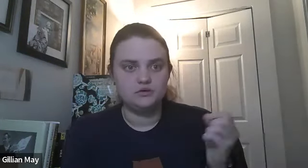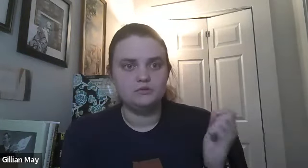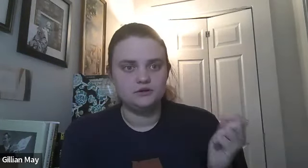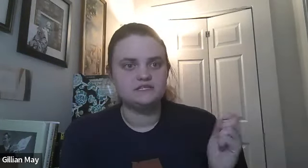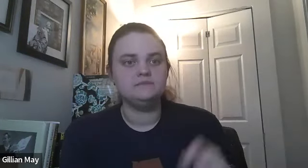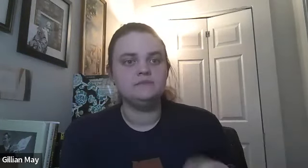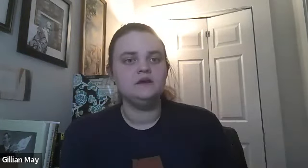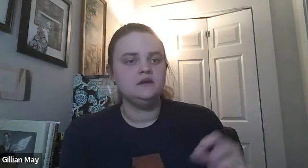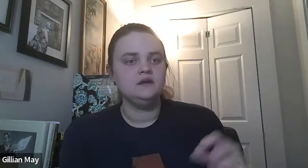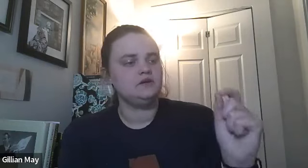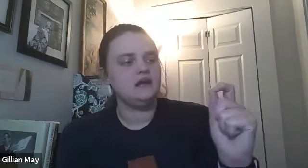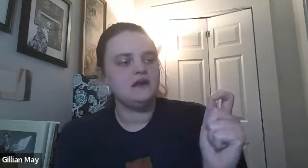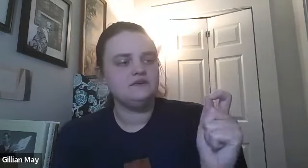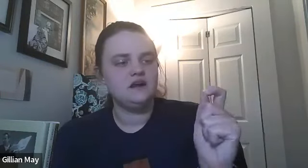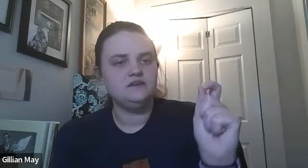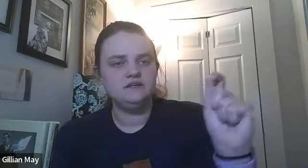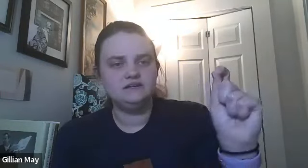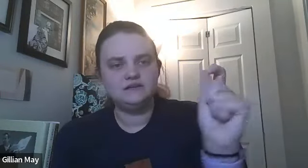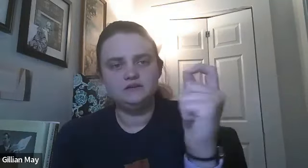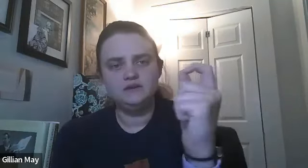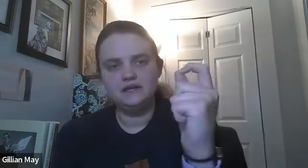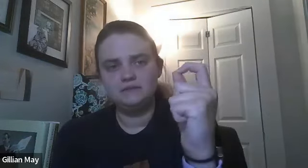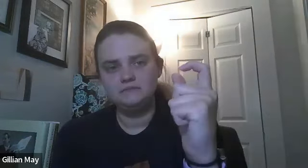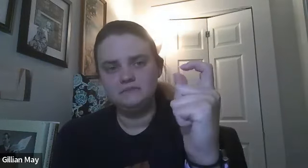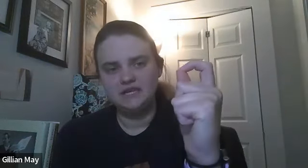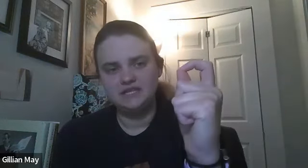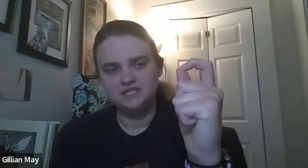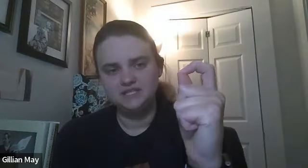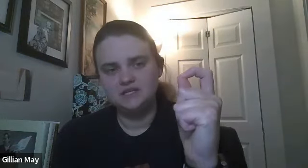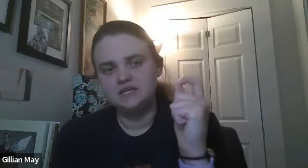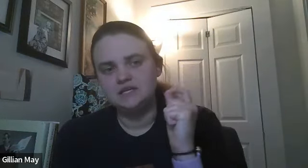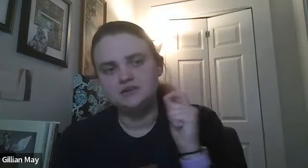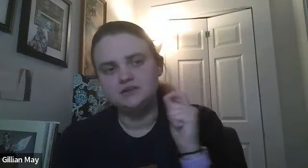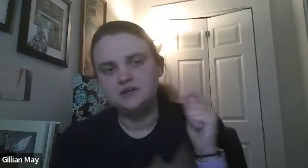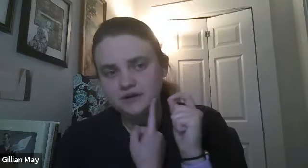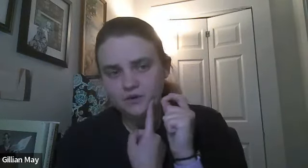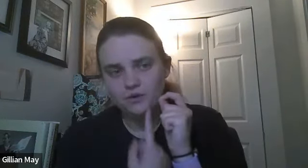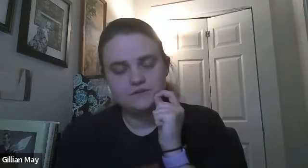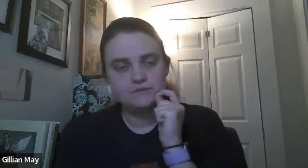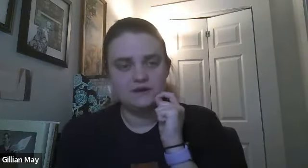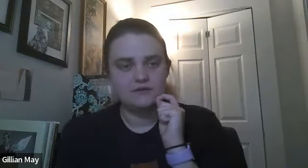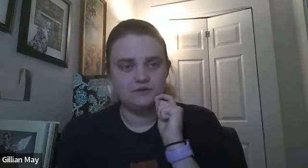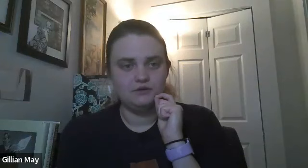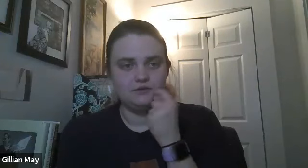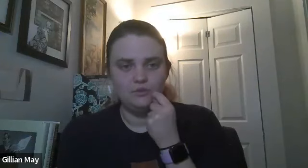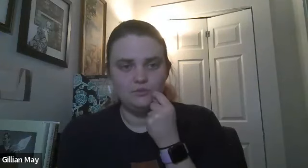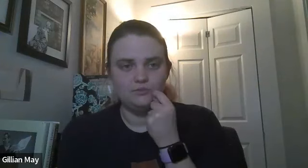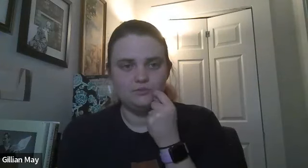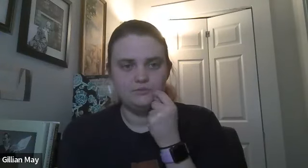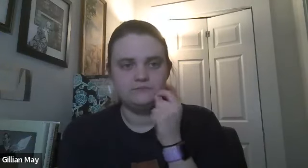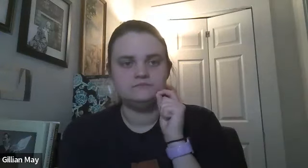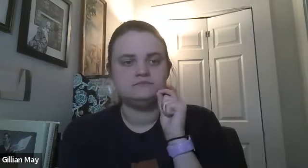cool person. You're going to have it kind of in a little like pinch. You're going to put it at the corner of your mouth and you go cool.